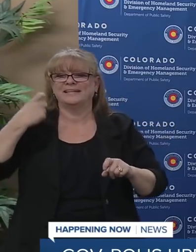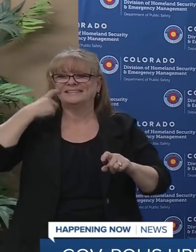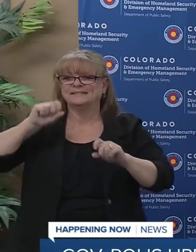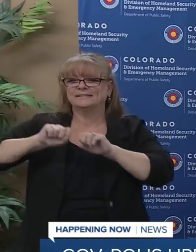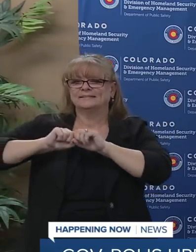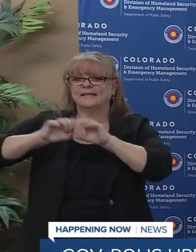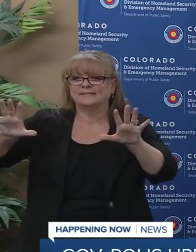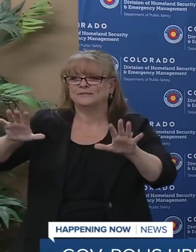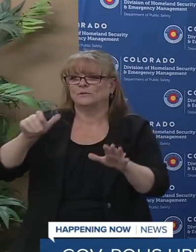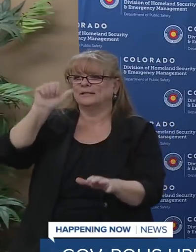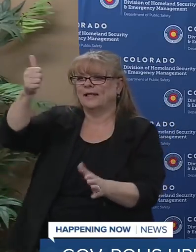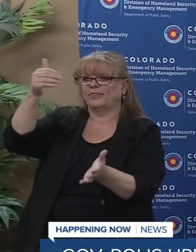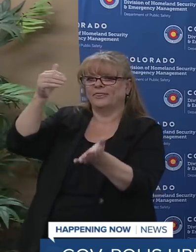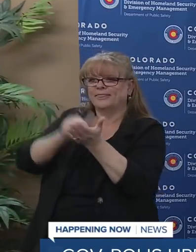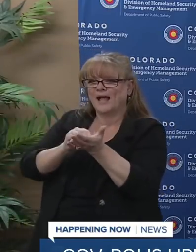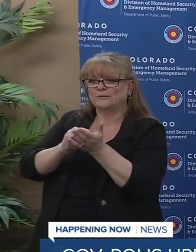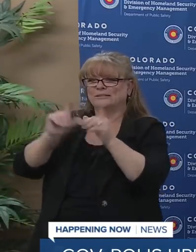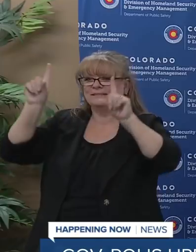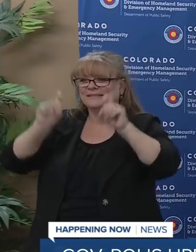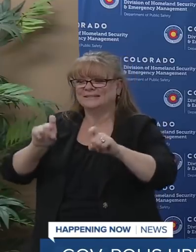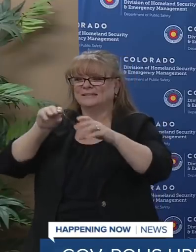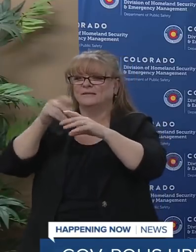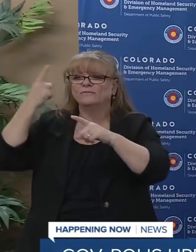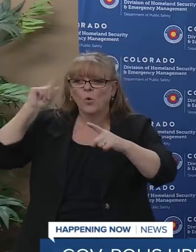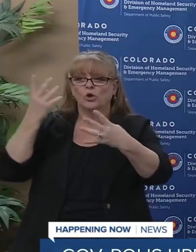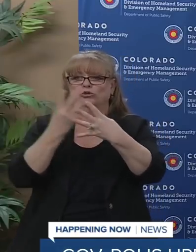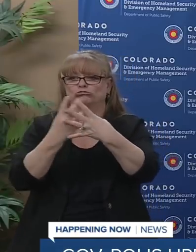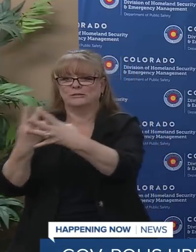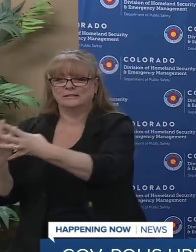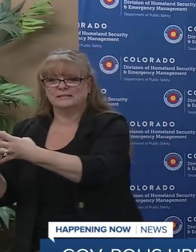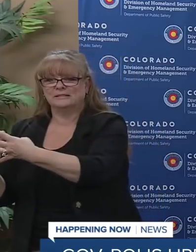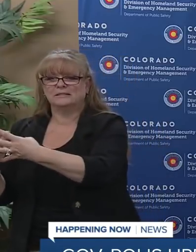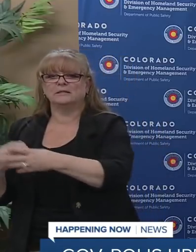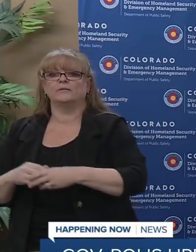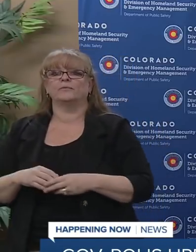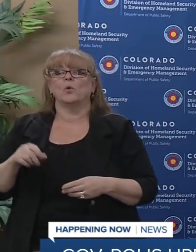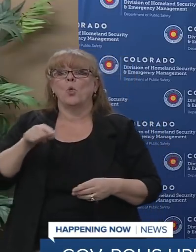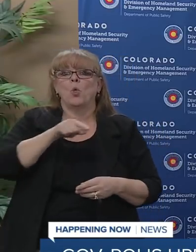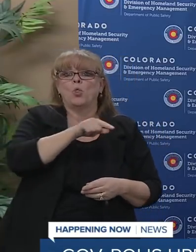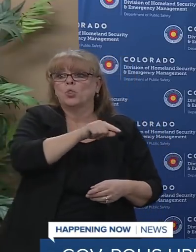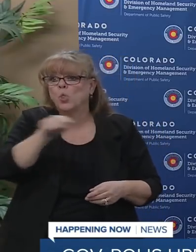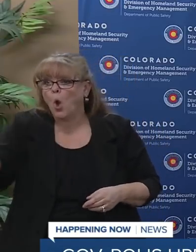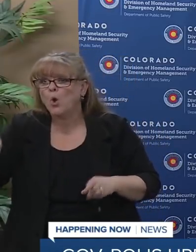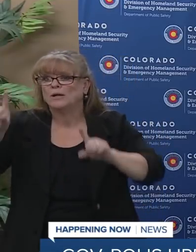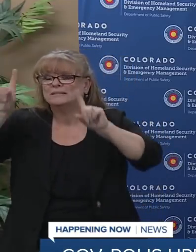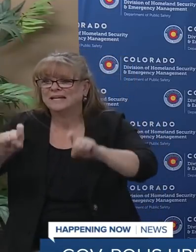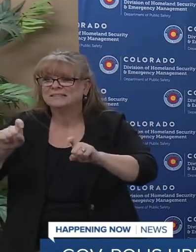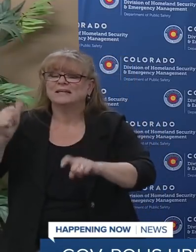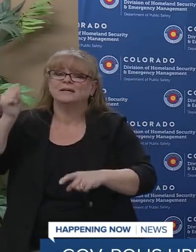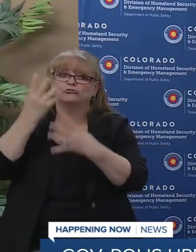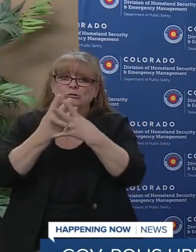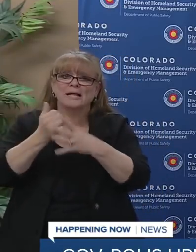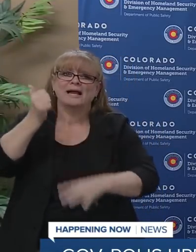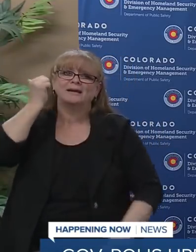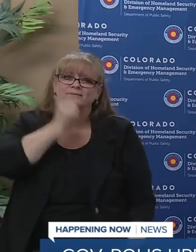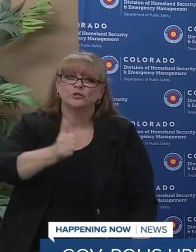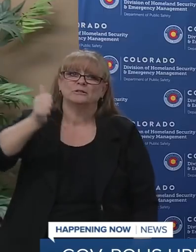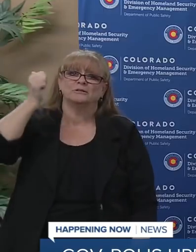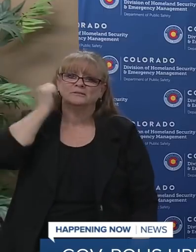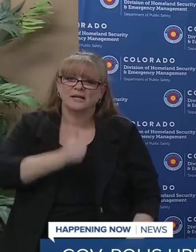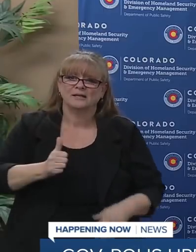our state to administer. These are happening every day. They're gearing up every day. But it's not the test that saves anybody's life. It's